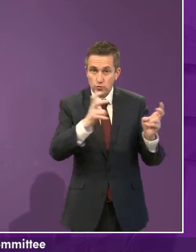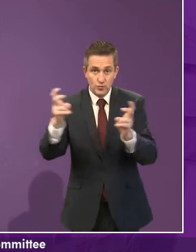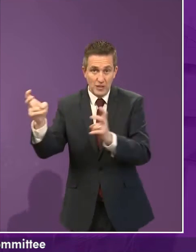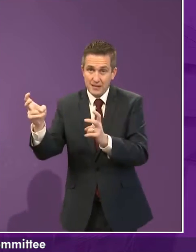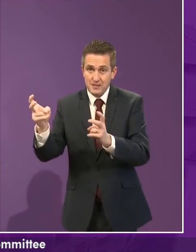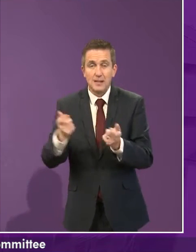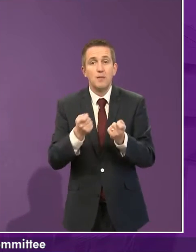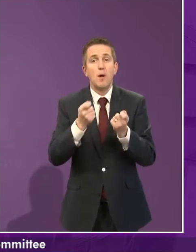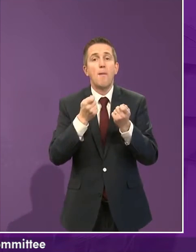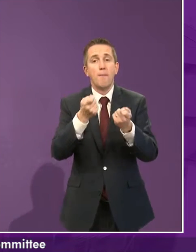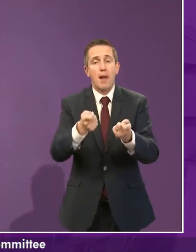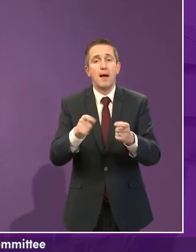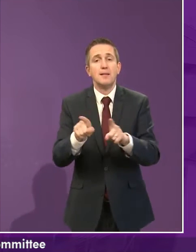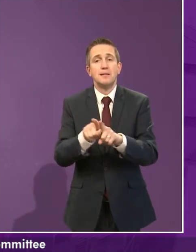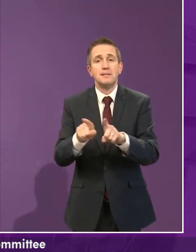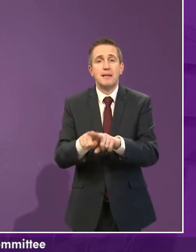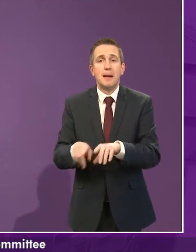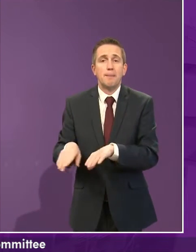MA.